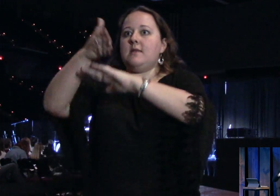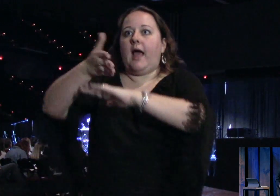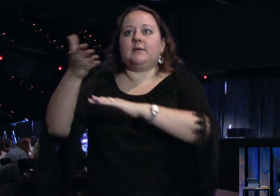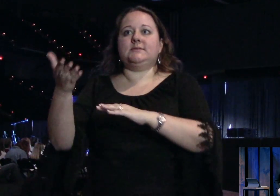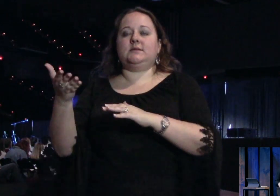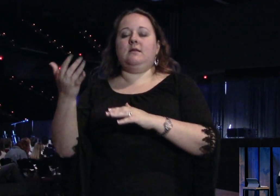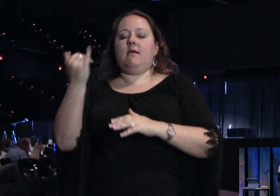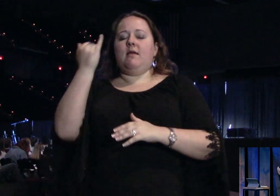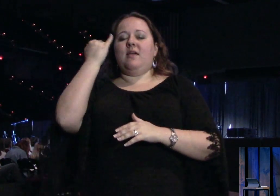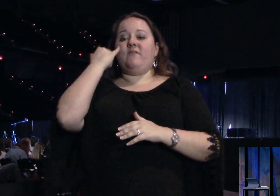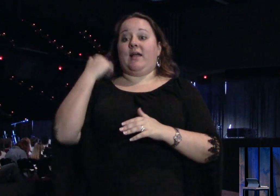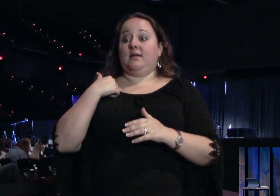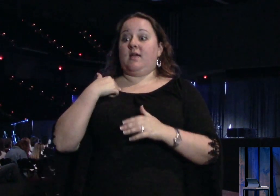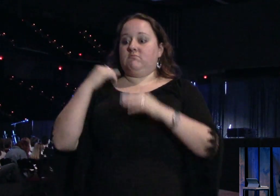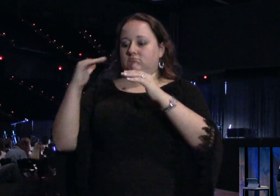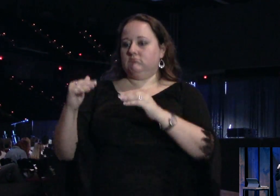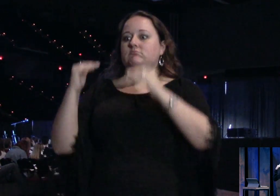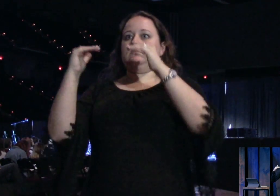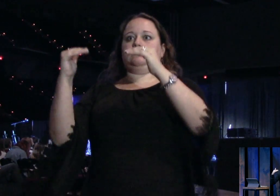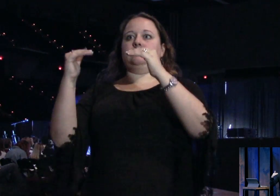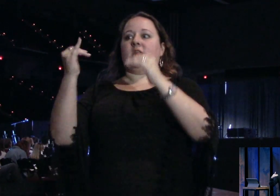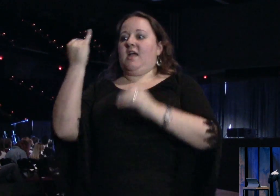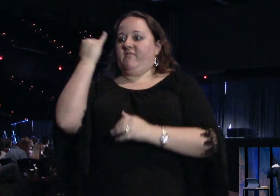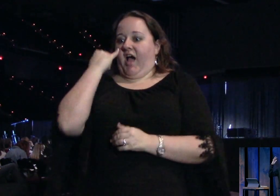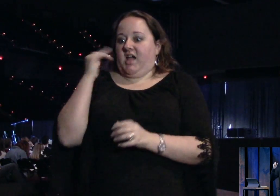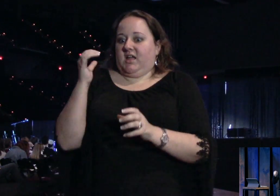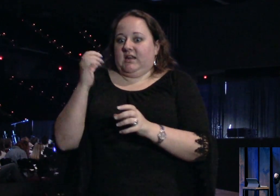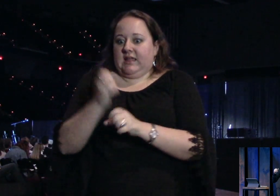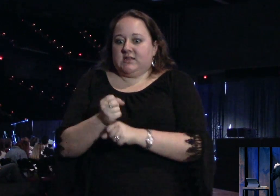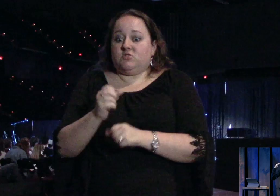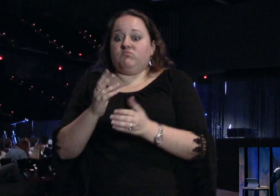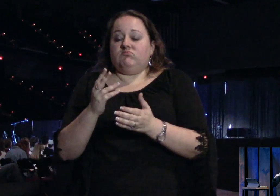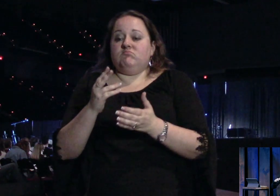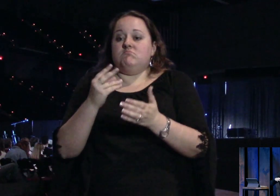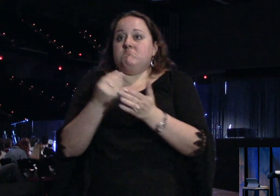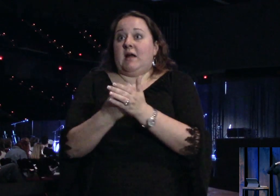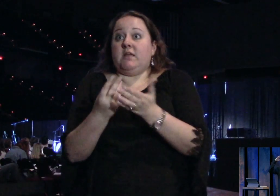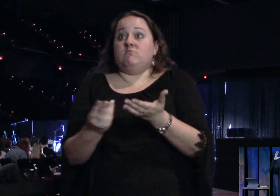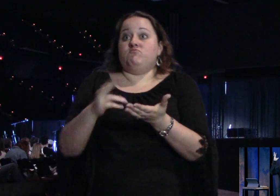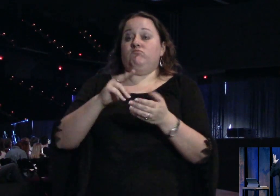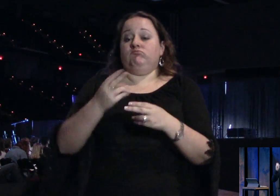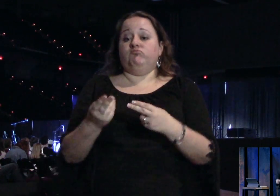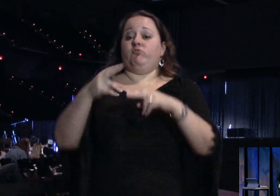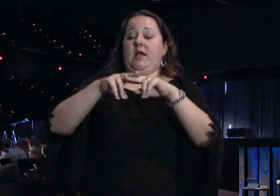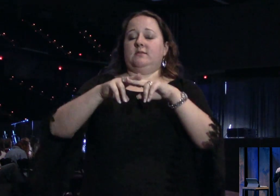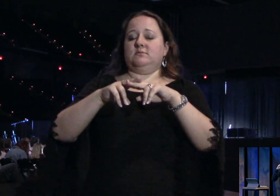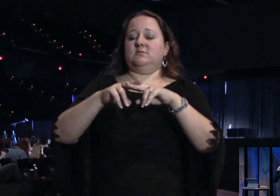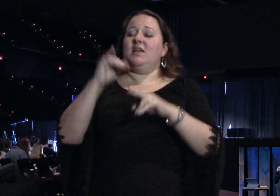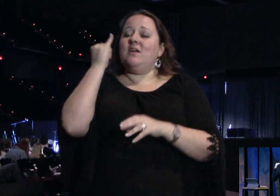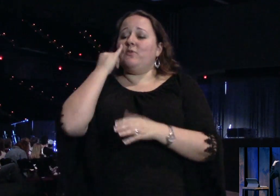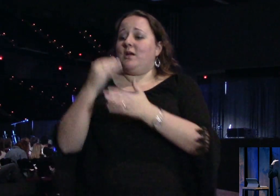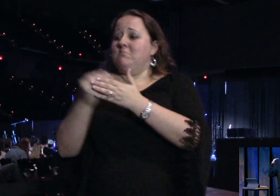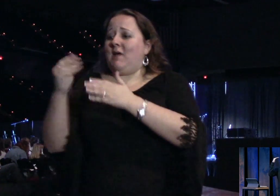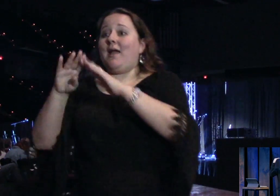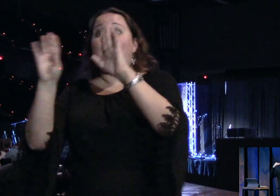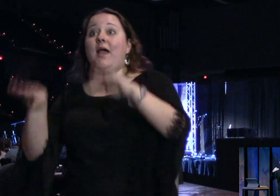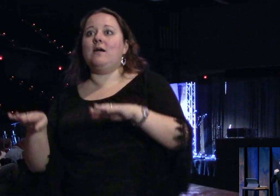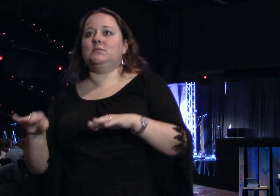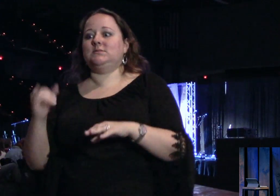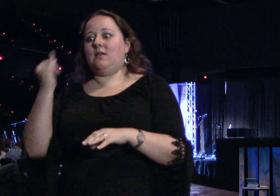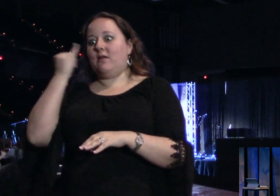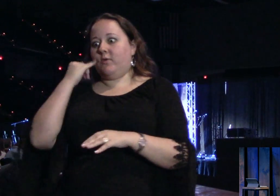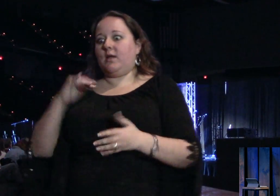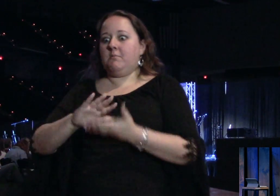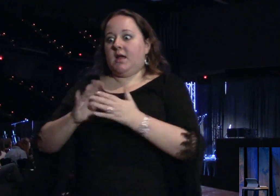many other ladders. Like, for example, if I could just get a promotion, if I could just get a raise, if we could just buy